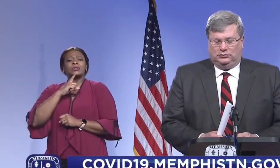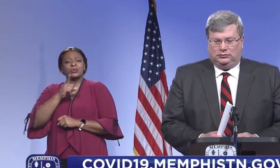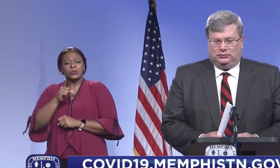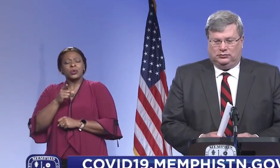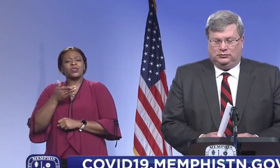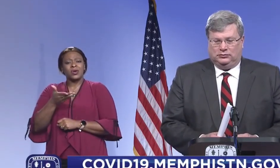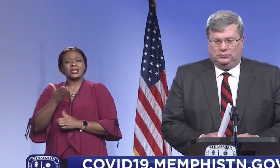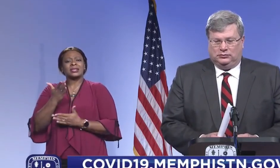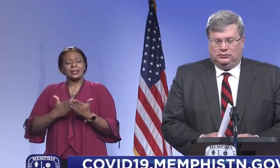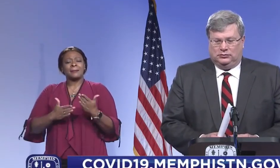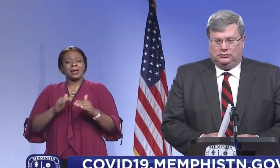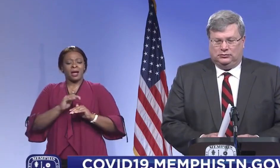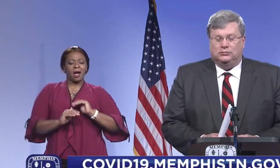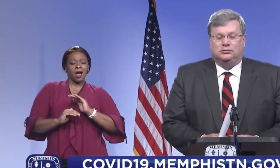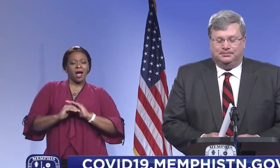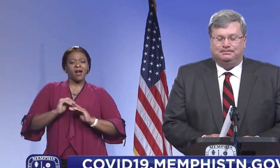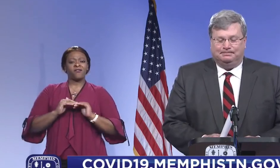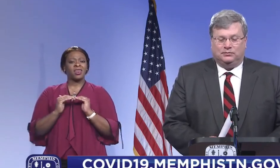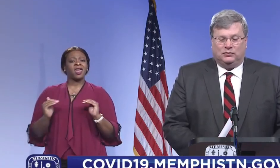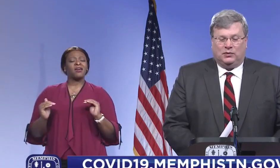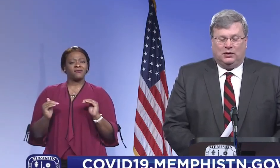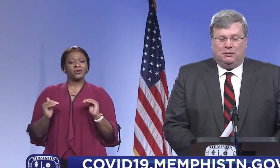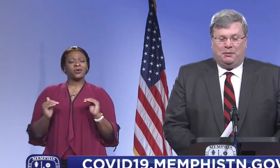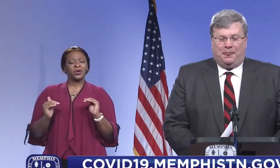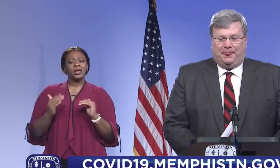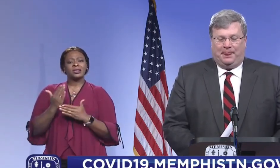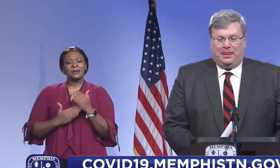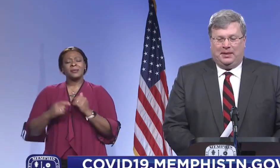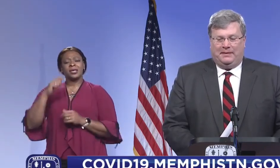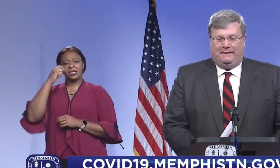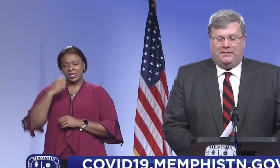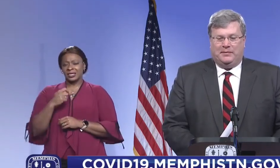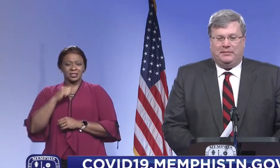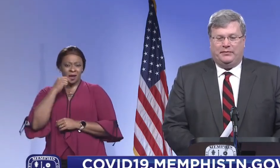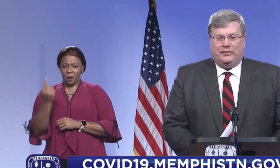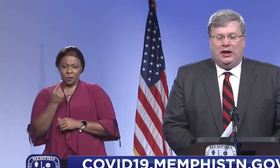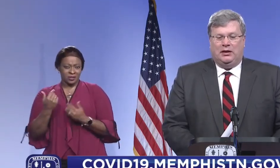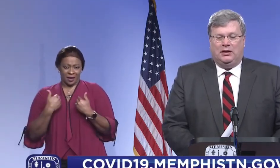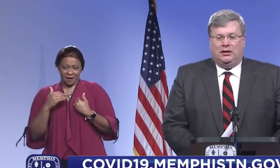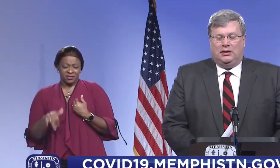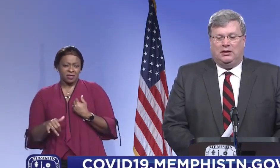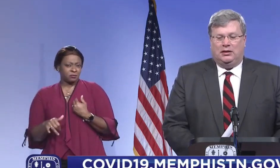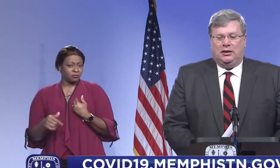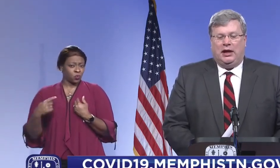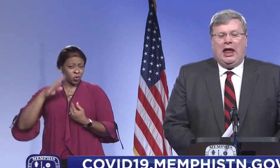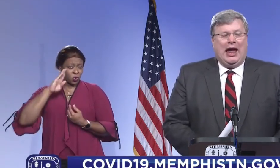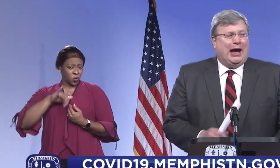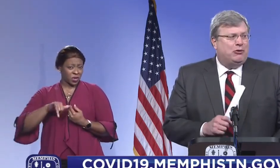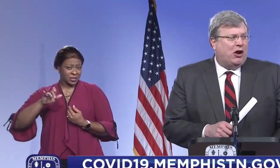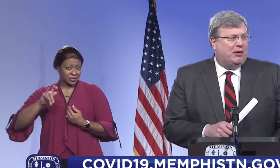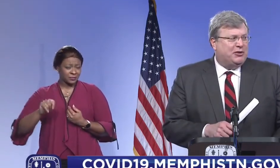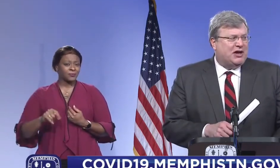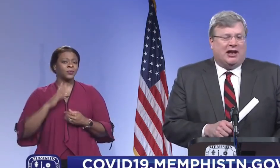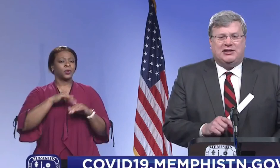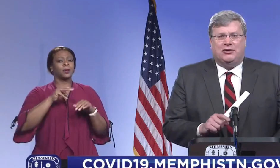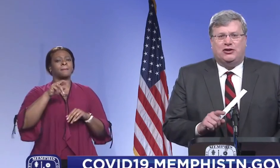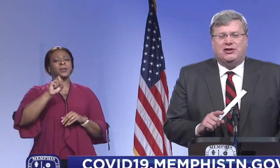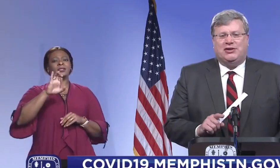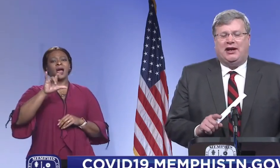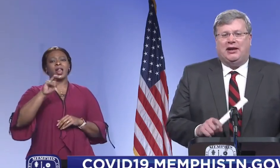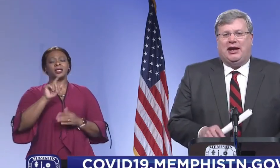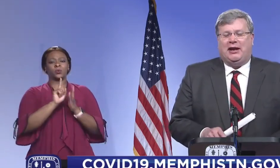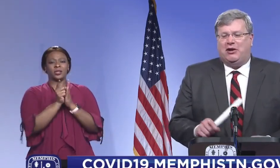there's a certain comfort level, which I know some of the tests don't always have. So do we know that yet? I'm going to call up Ms. Collins here in